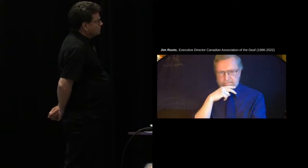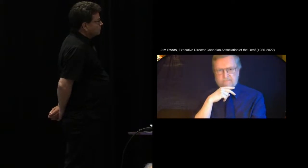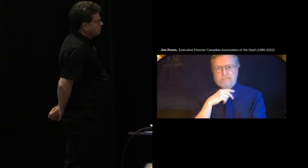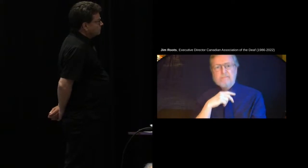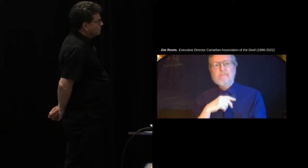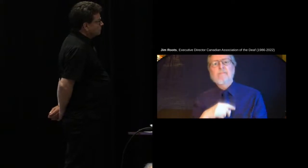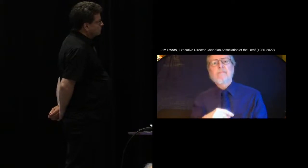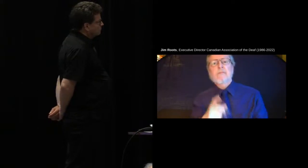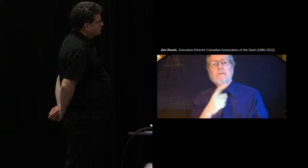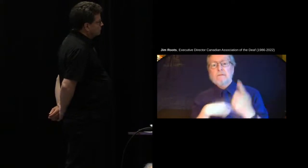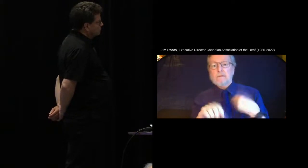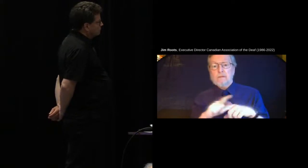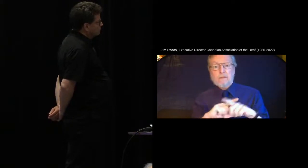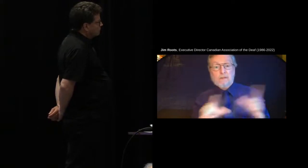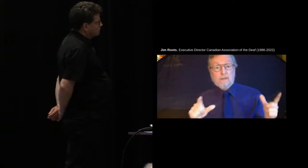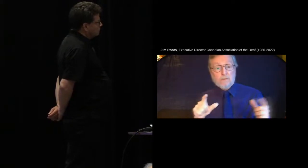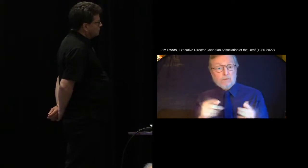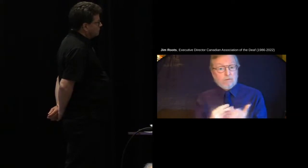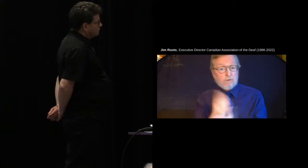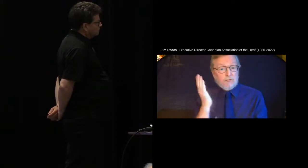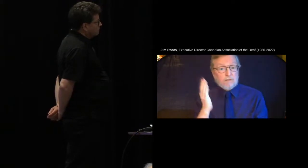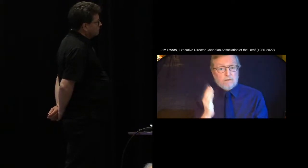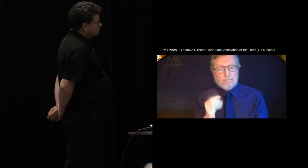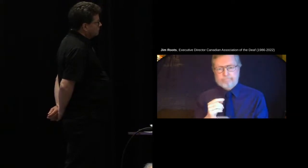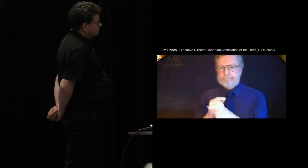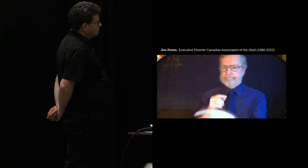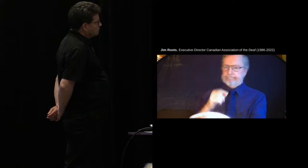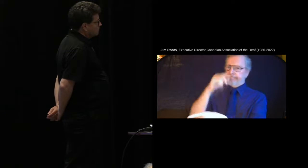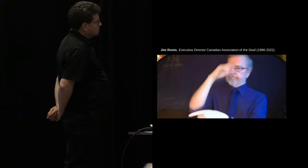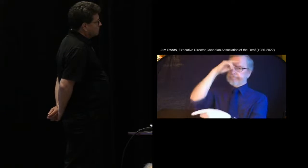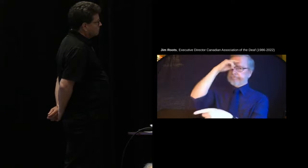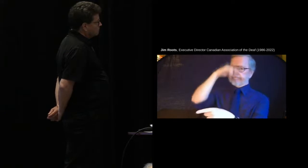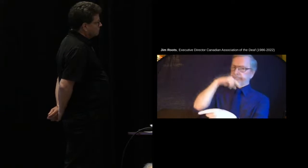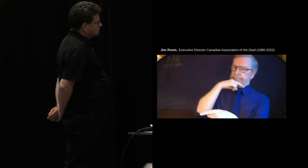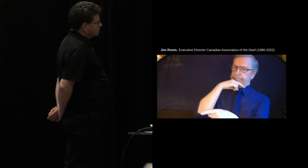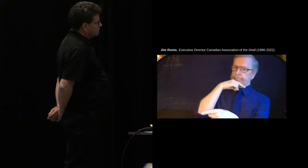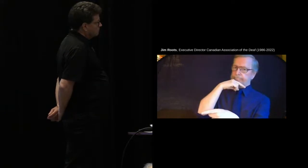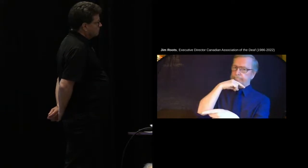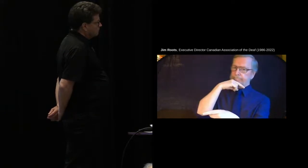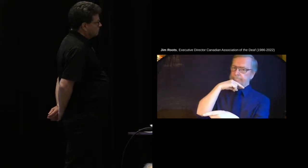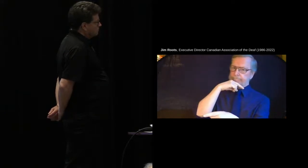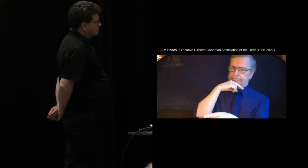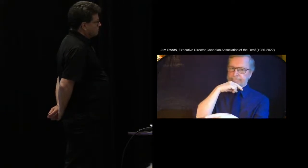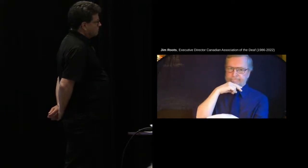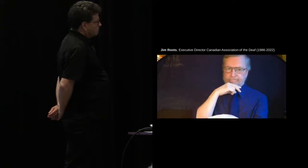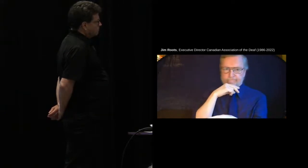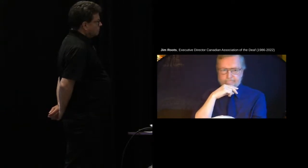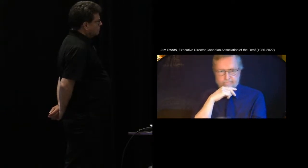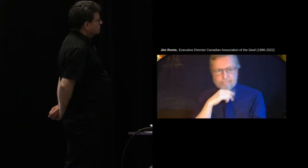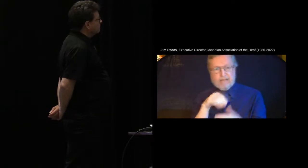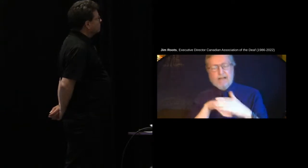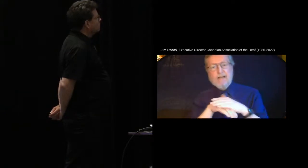Henry's doing. Sign language rights, Henry's doing.